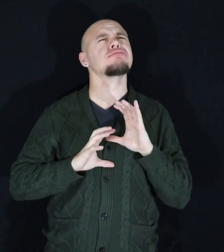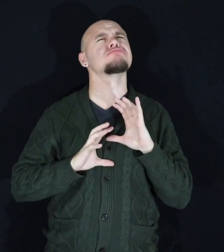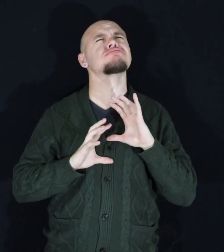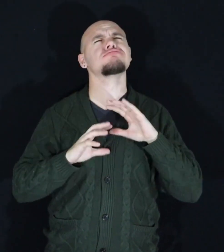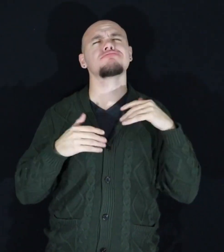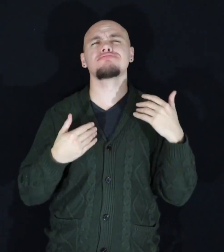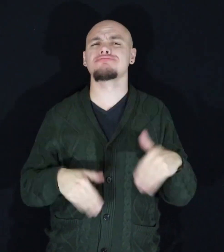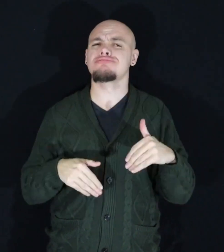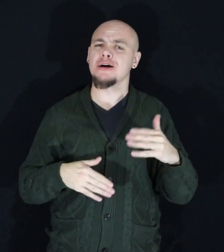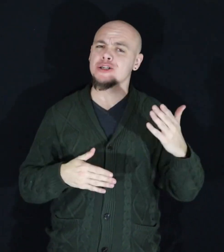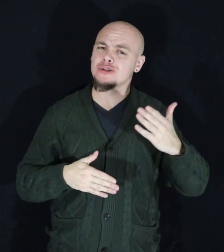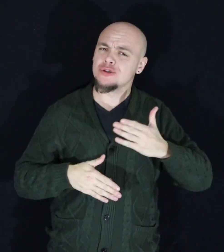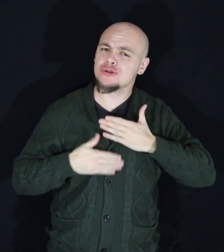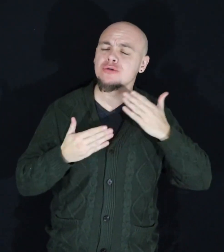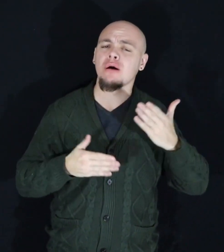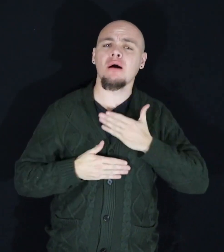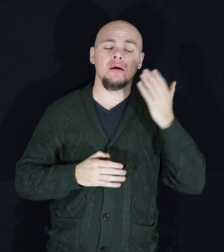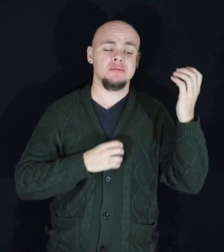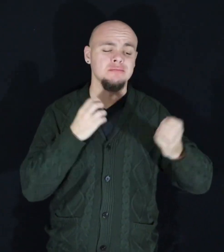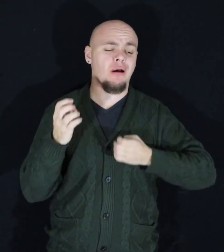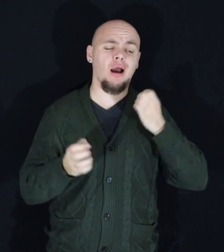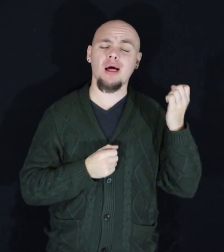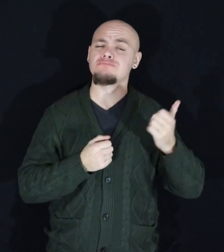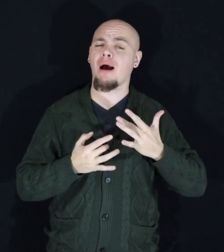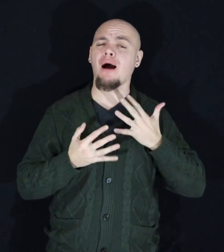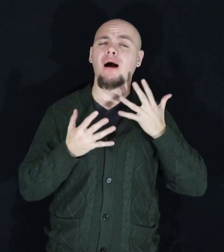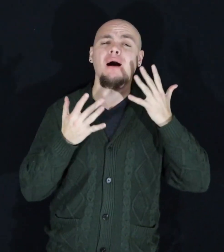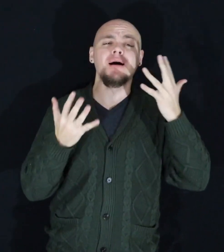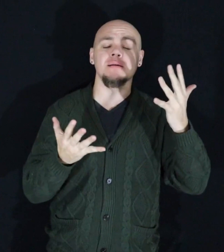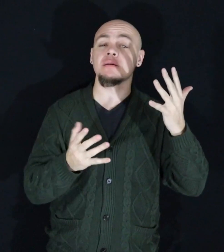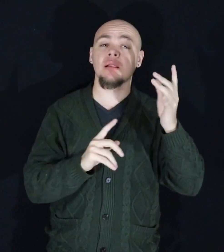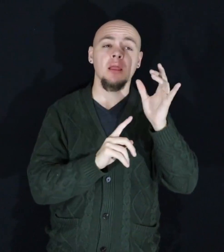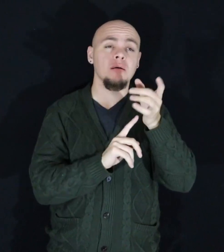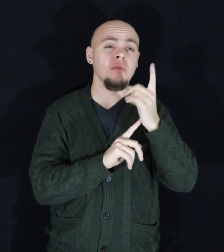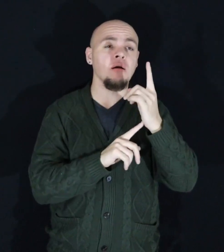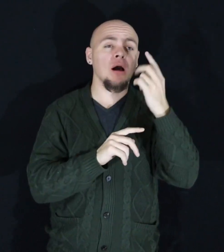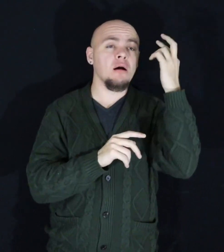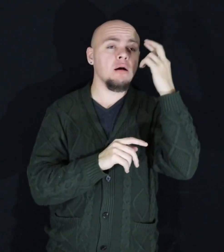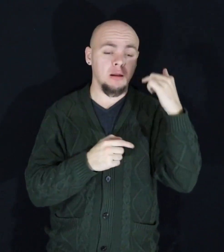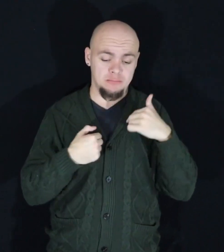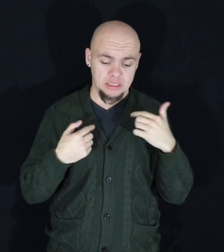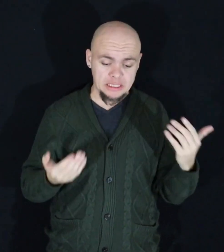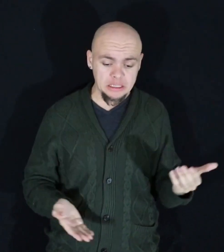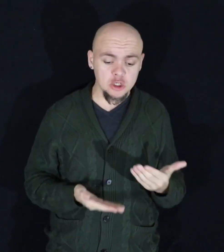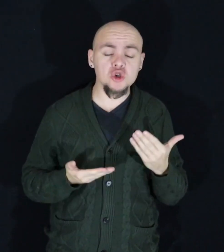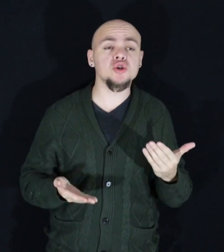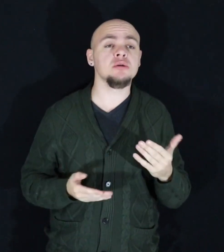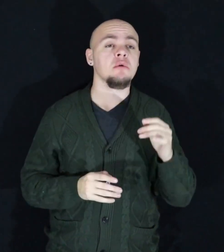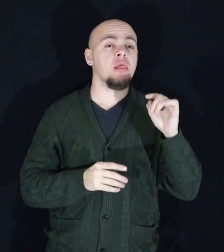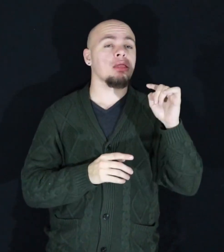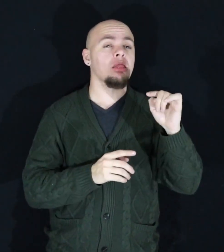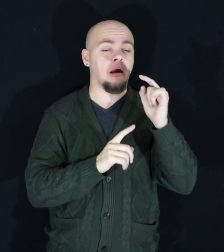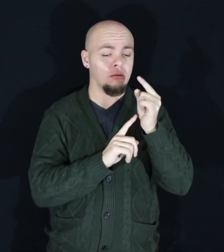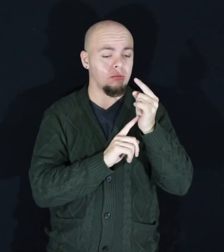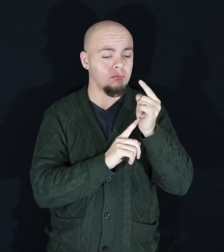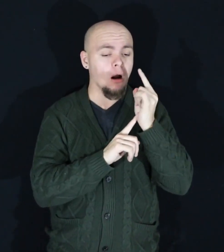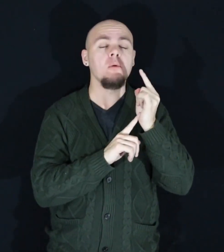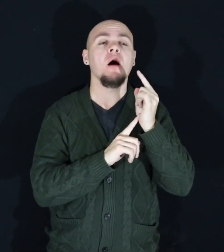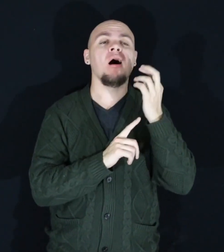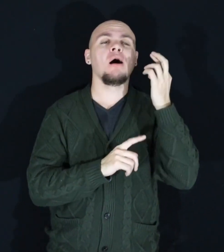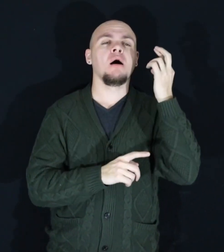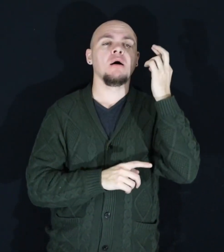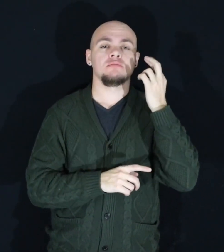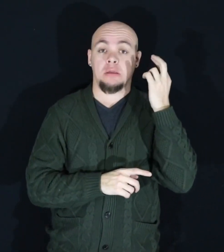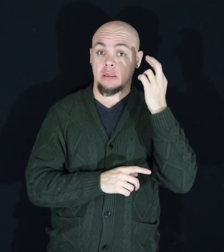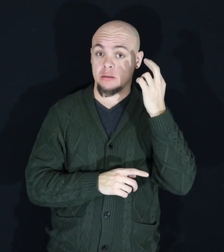and emotion and just being completely present in the moment, realizing that I am here for this specific moment, and to realize